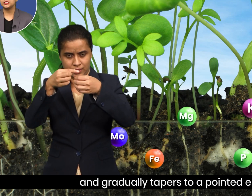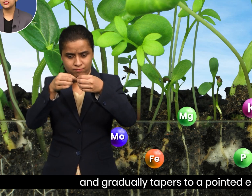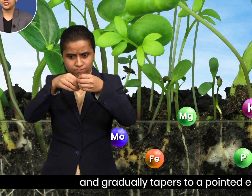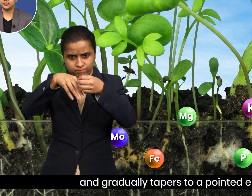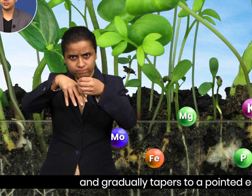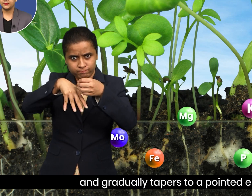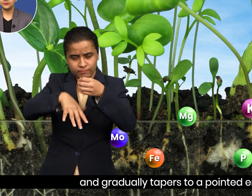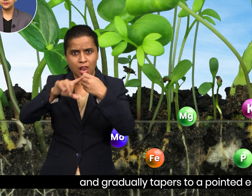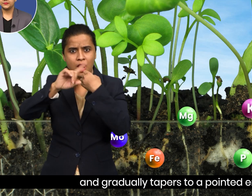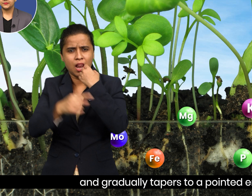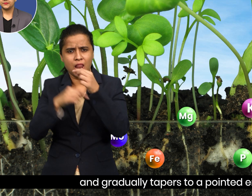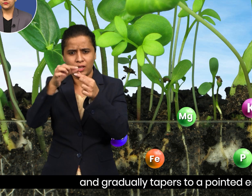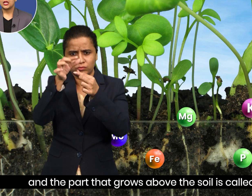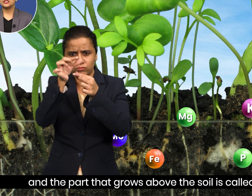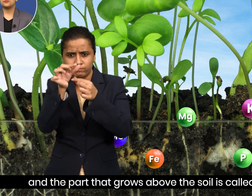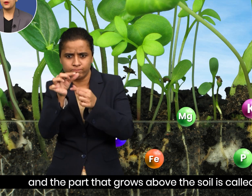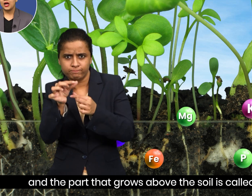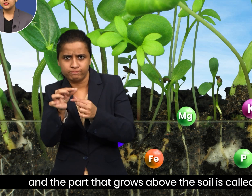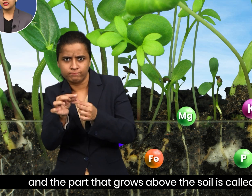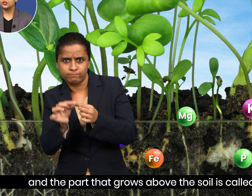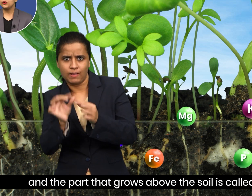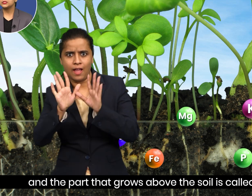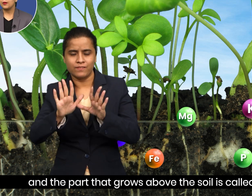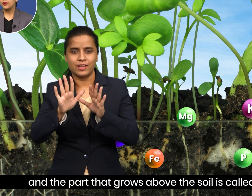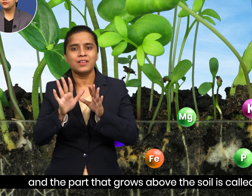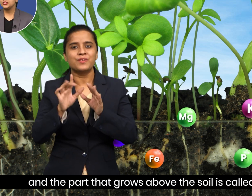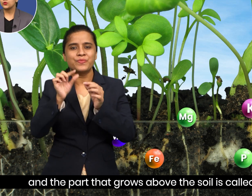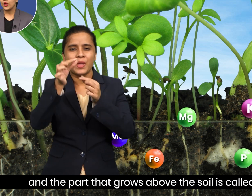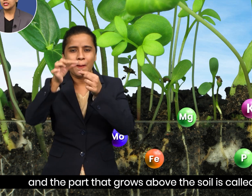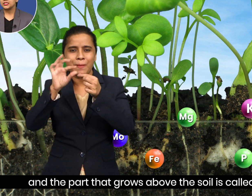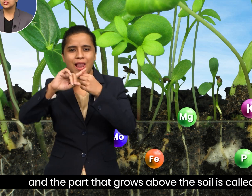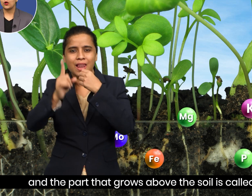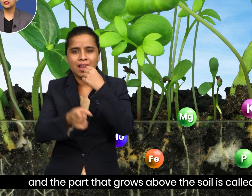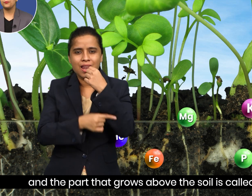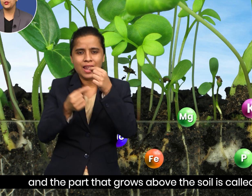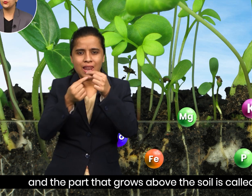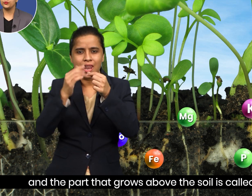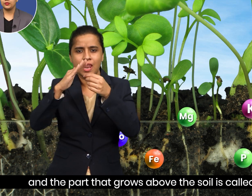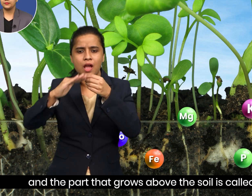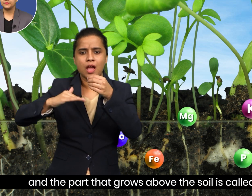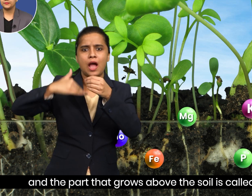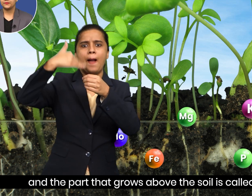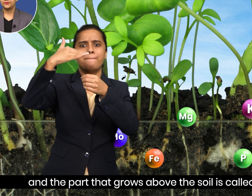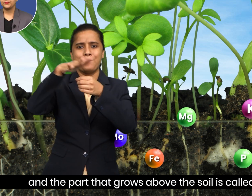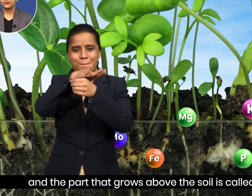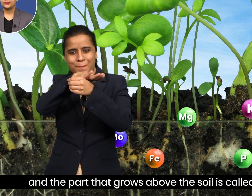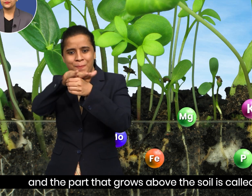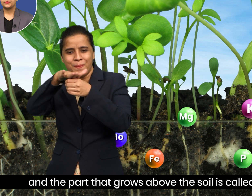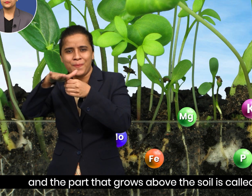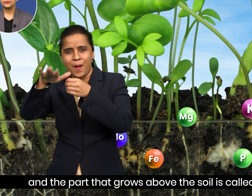a pointed end. And the part that grows above the soil is called the plumule.